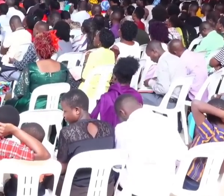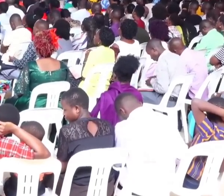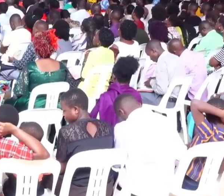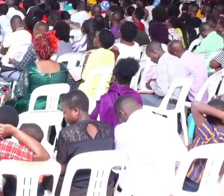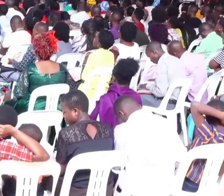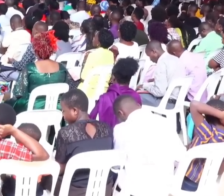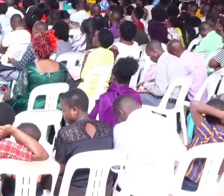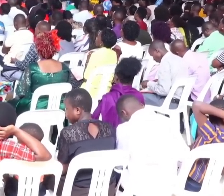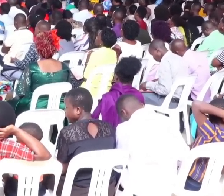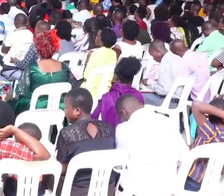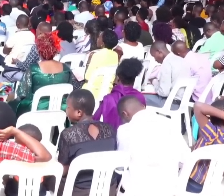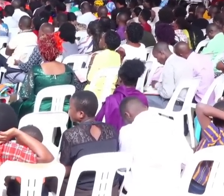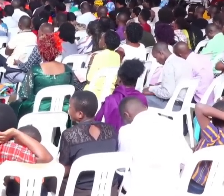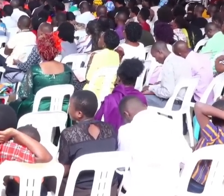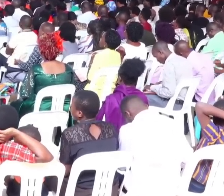He is able.